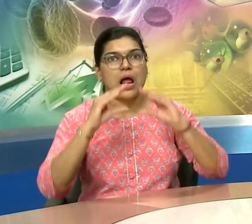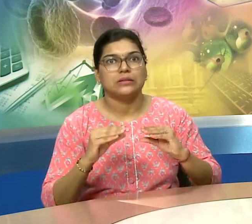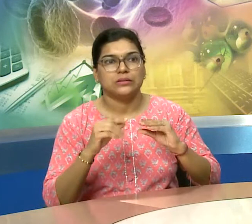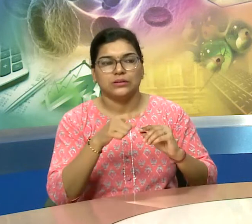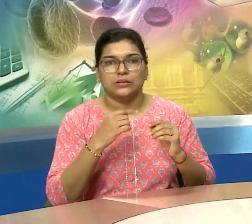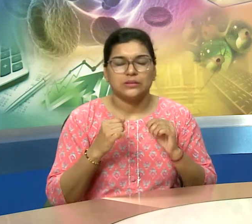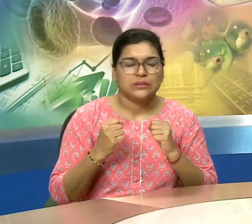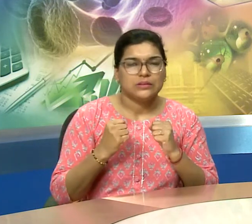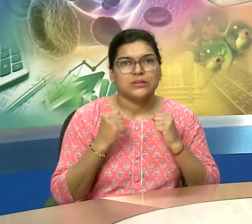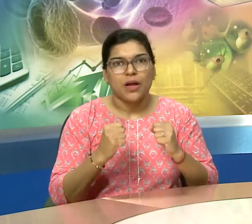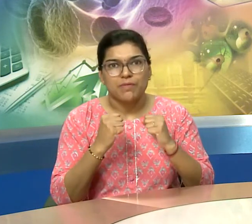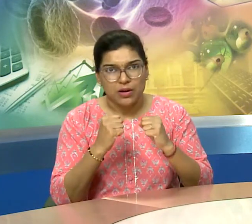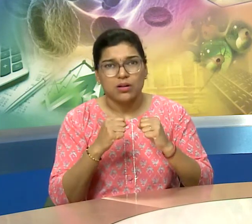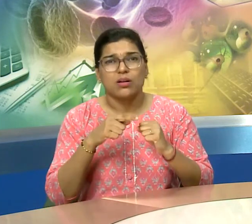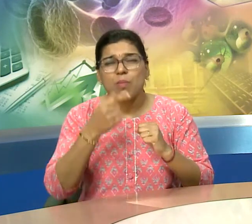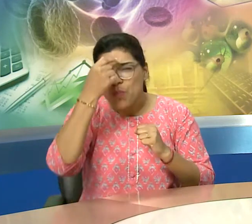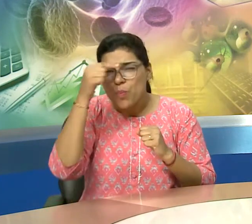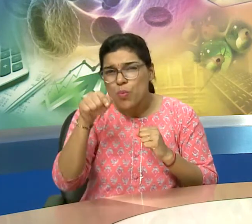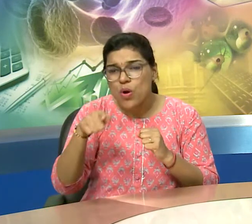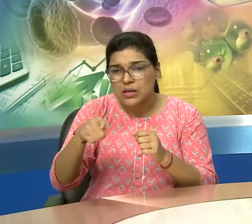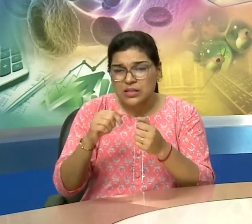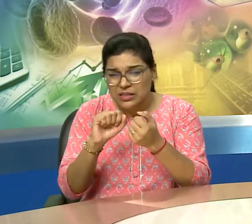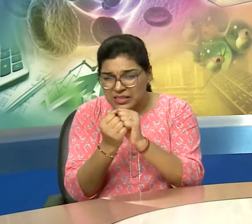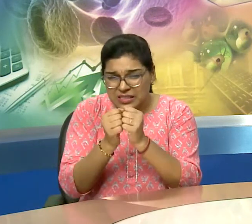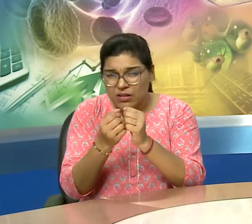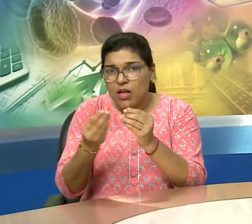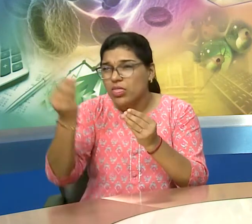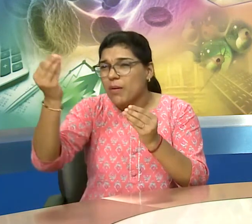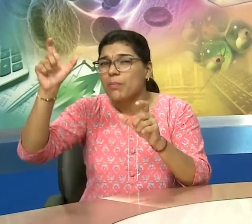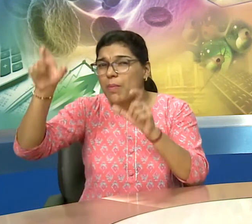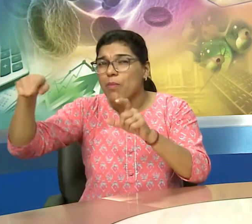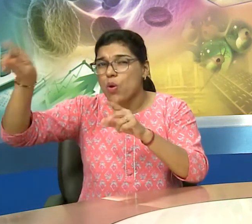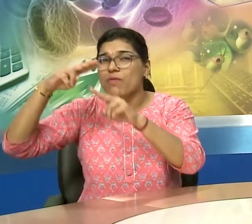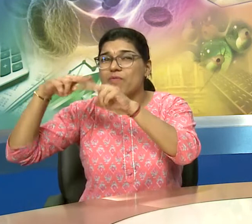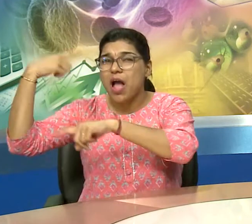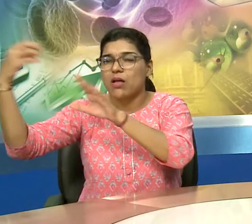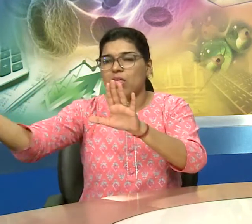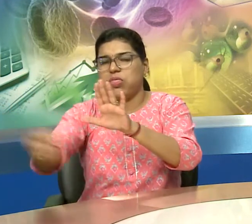drinking water, drainage, waste disposal,